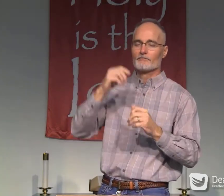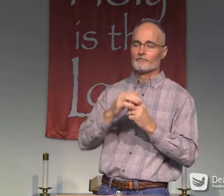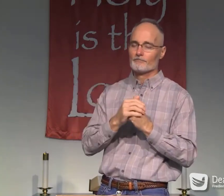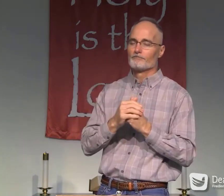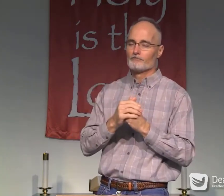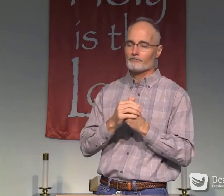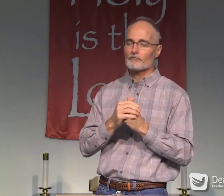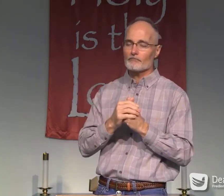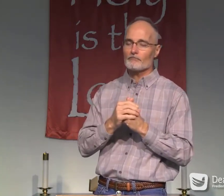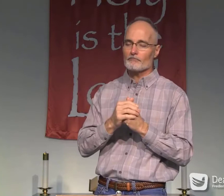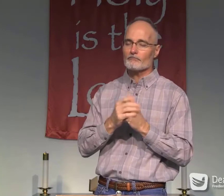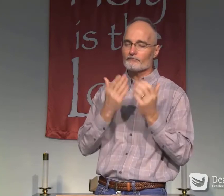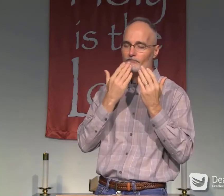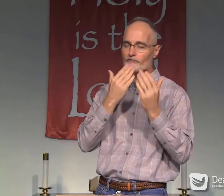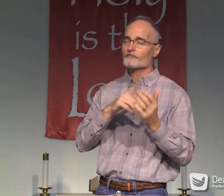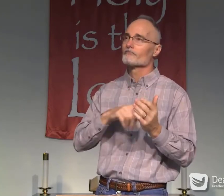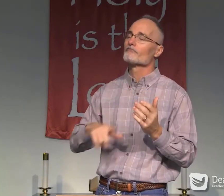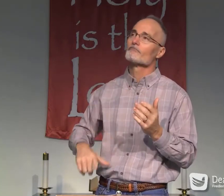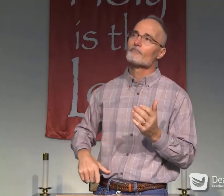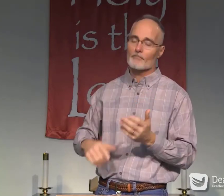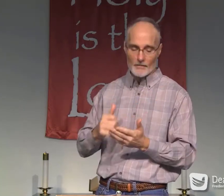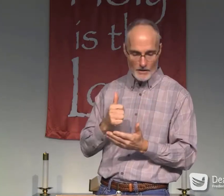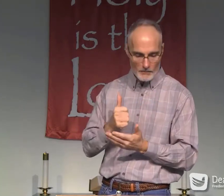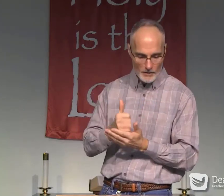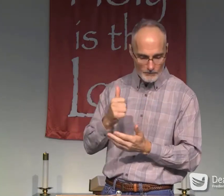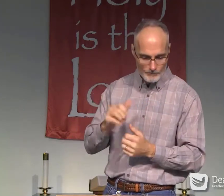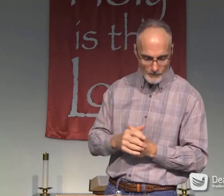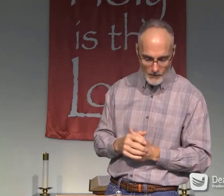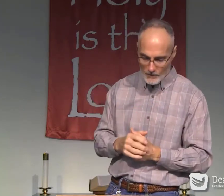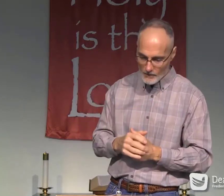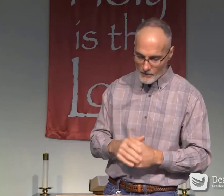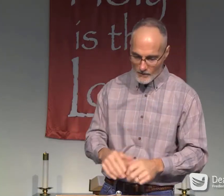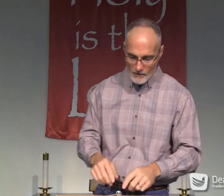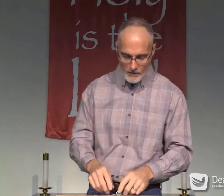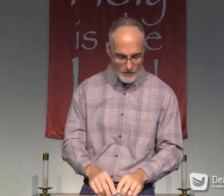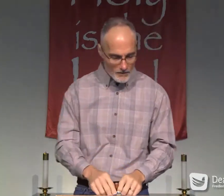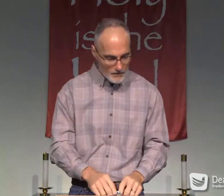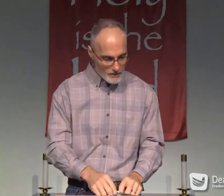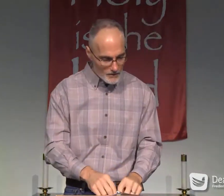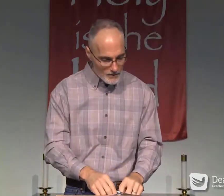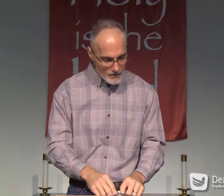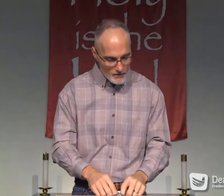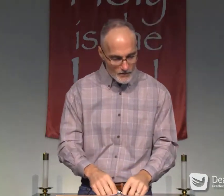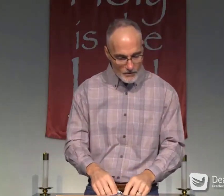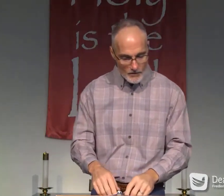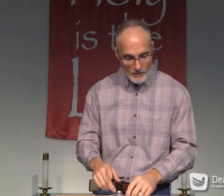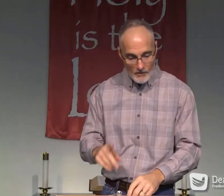Clear our minds. Thank you, Lord. Amen.